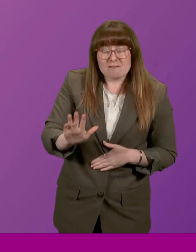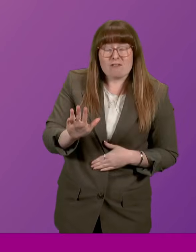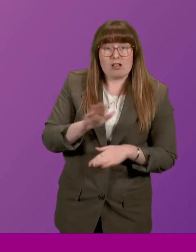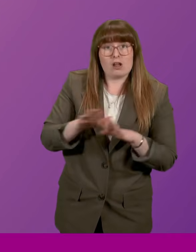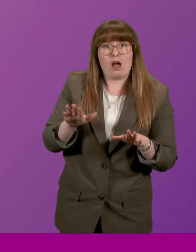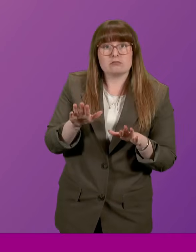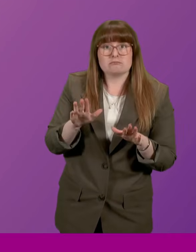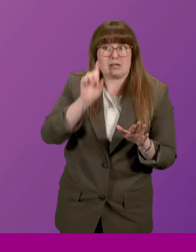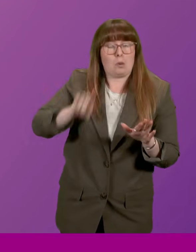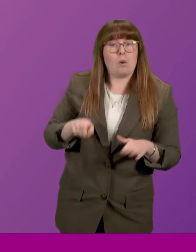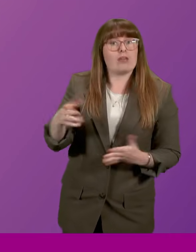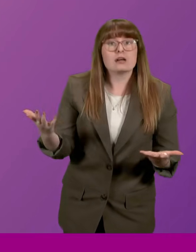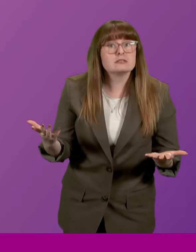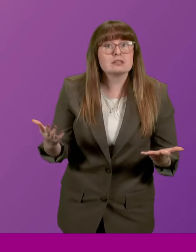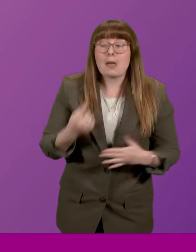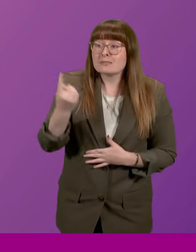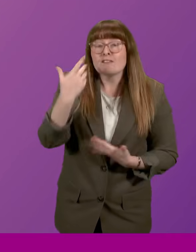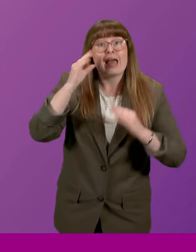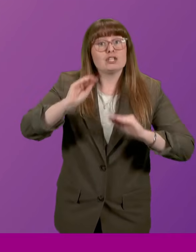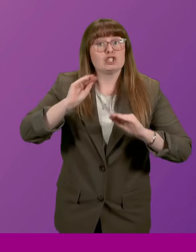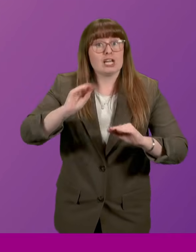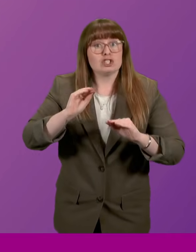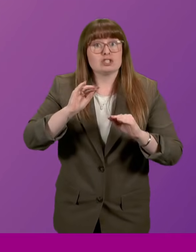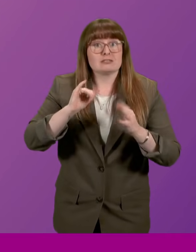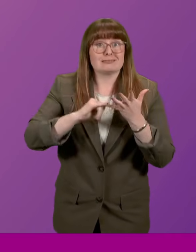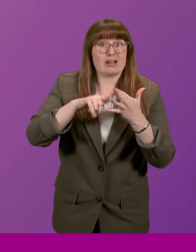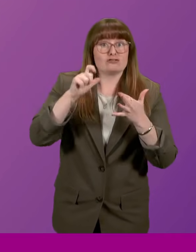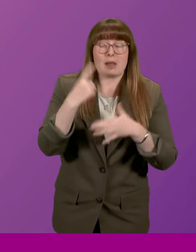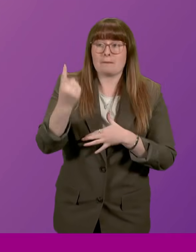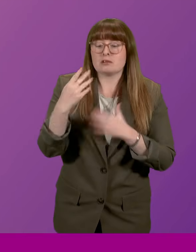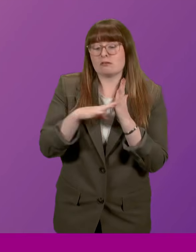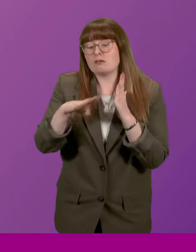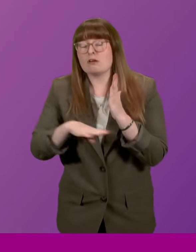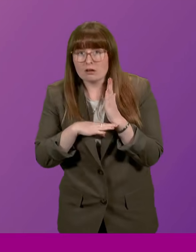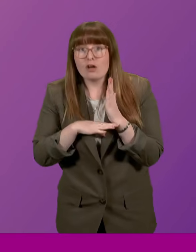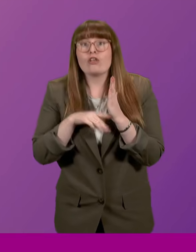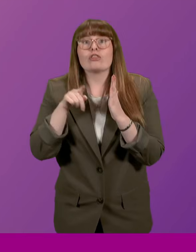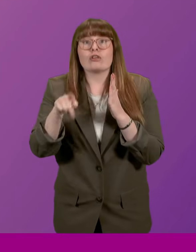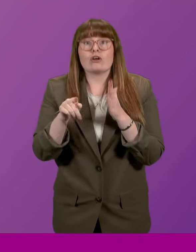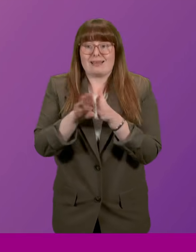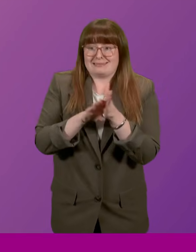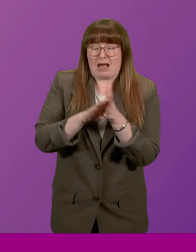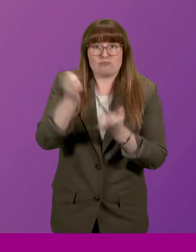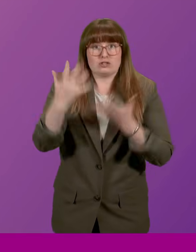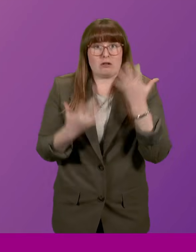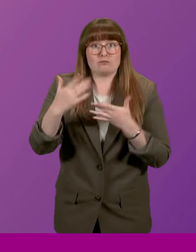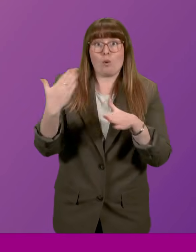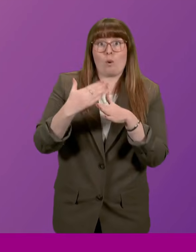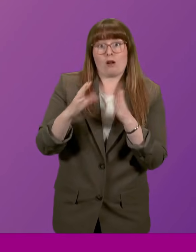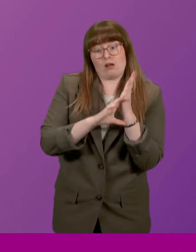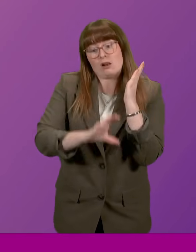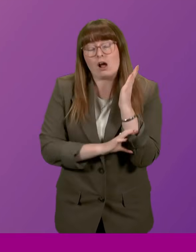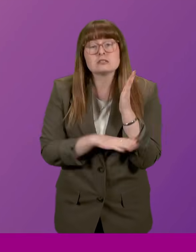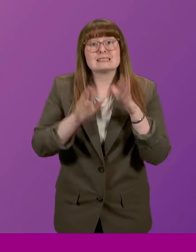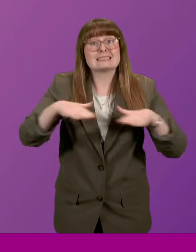unforgivable. He was the Education Secretary who shamefully downgraded the exam results of working-class kids, and he was a